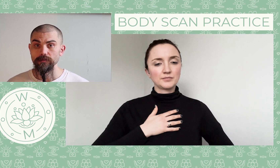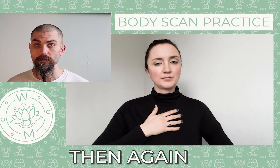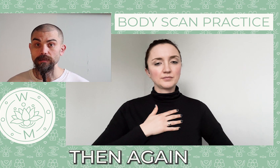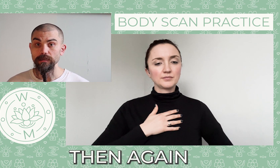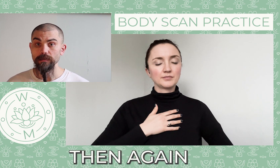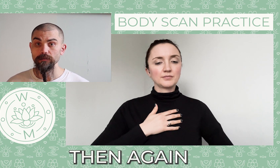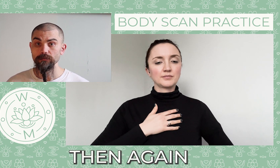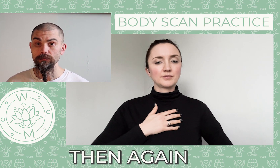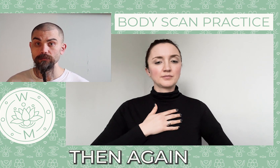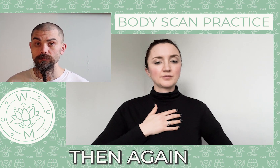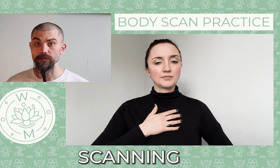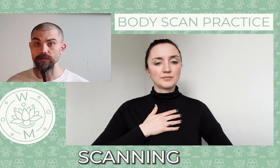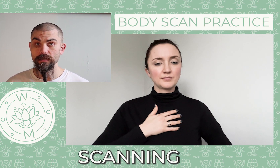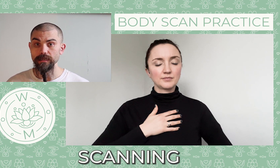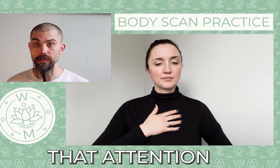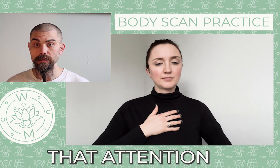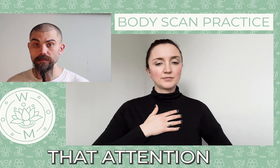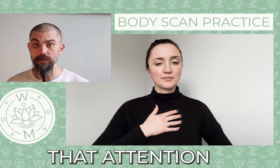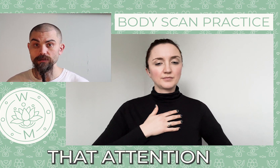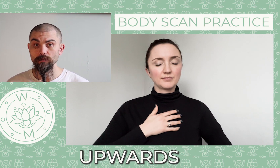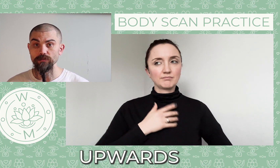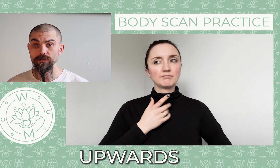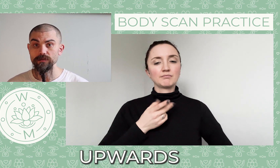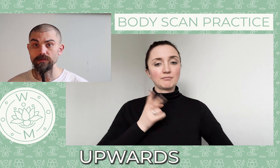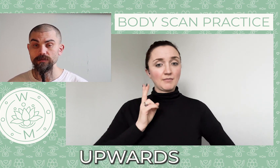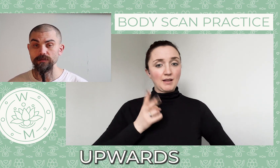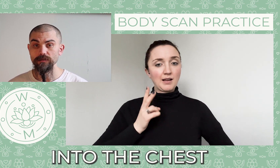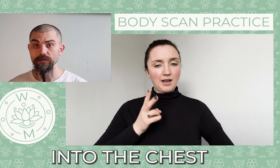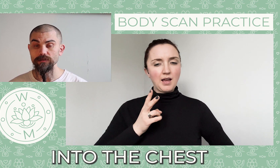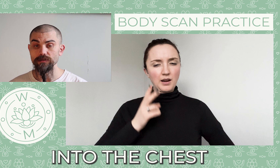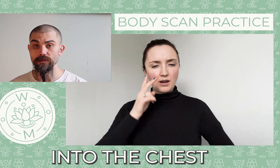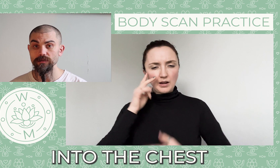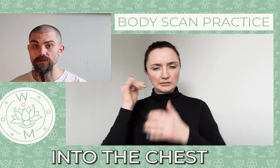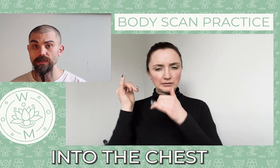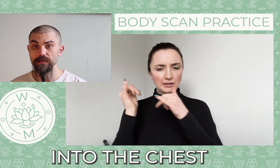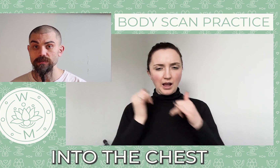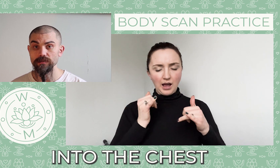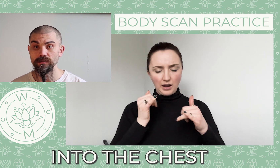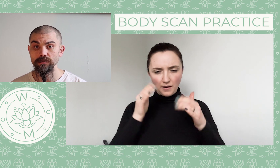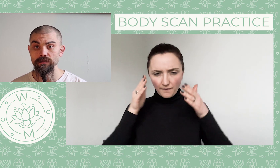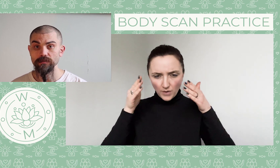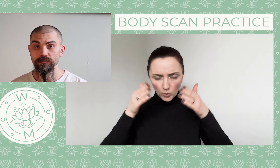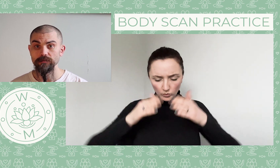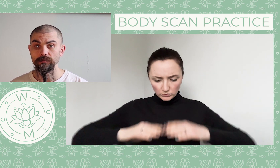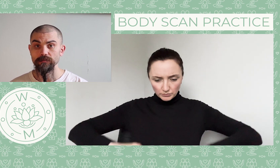And then again, scanning that attention upwards into the chest,